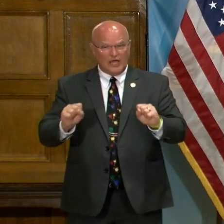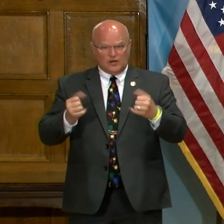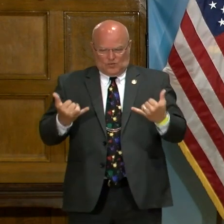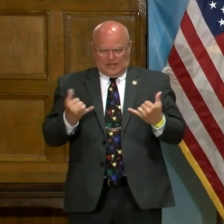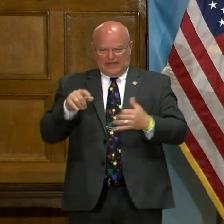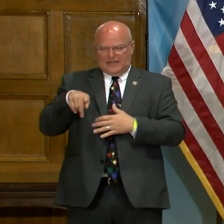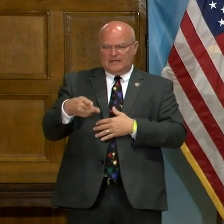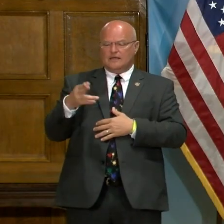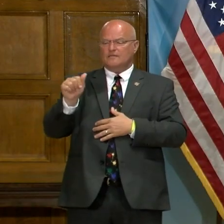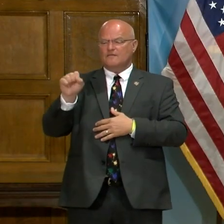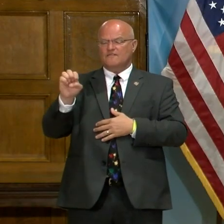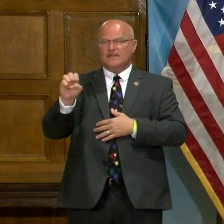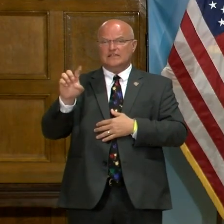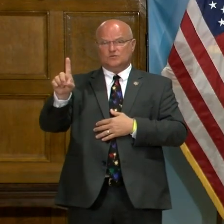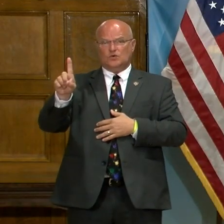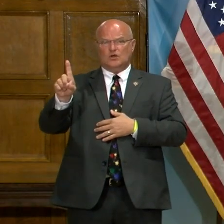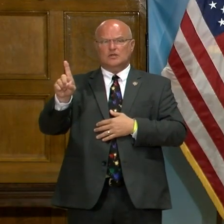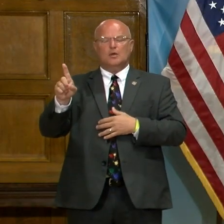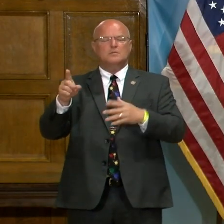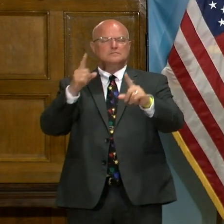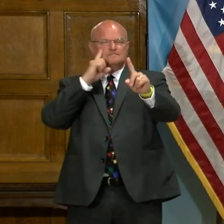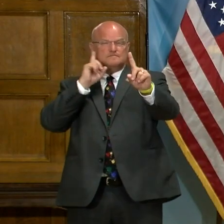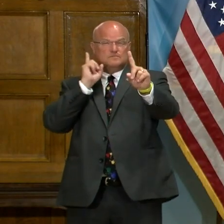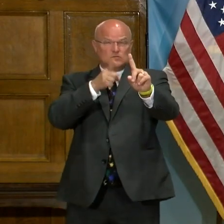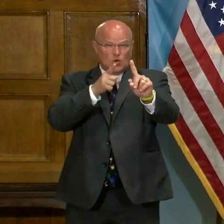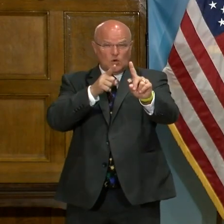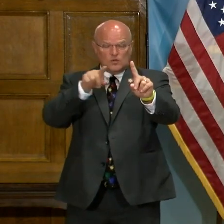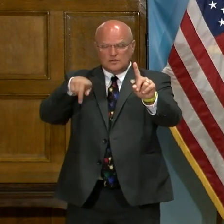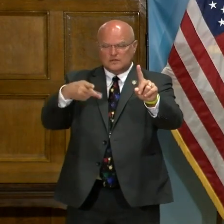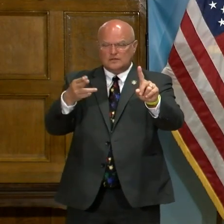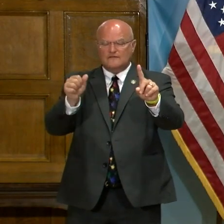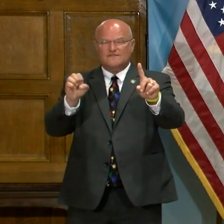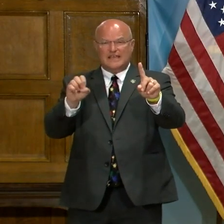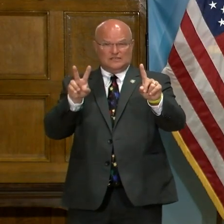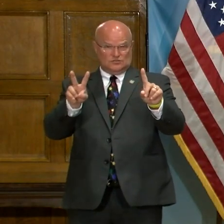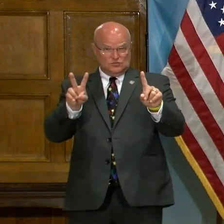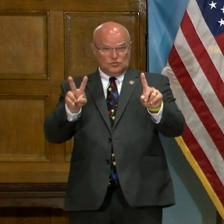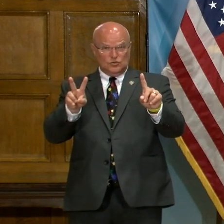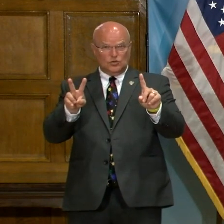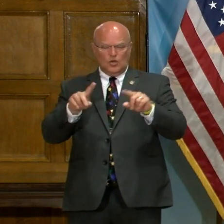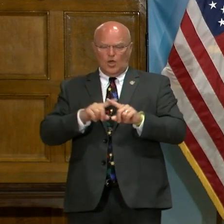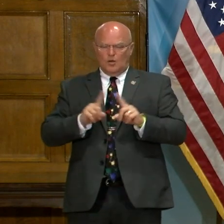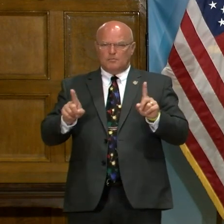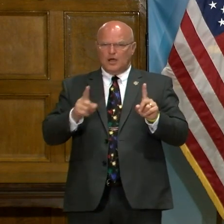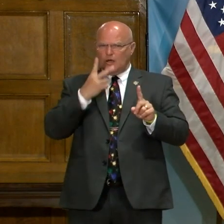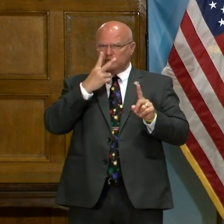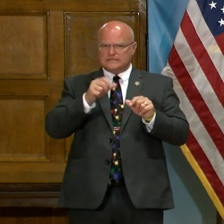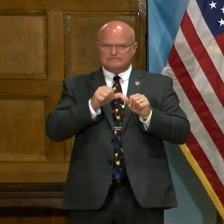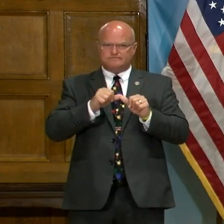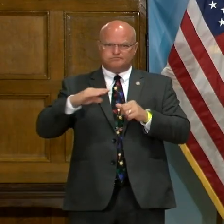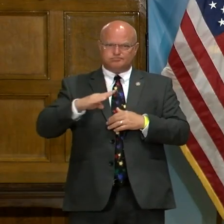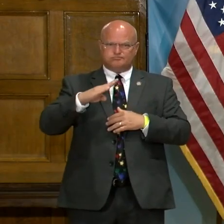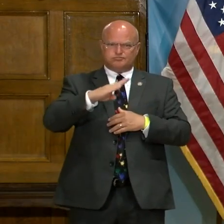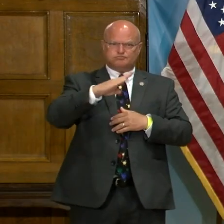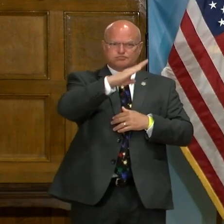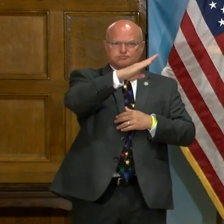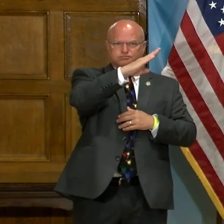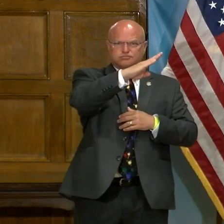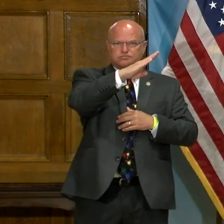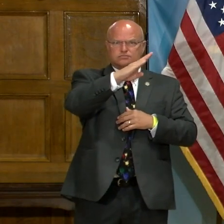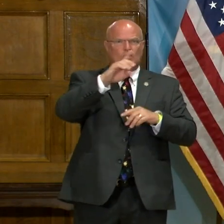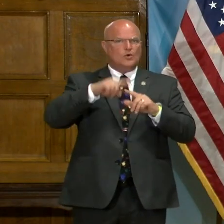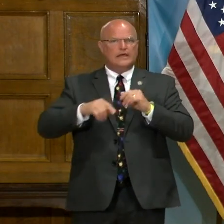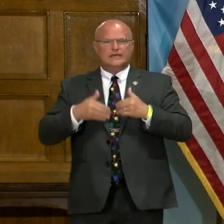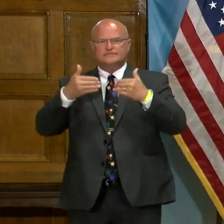phase 1, but we want to get to phase 2, and we can't get to phase 2 whenever we see a continued upward